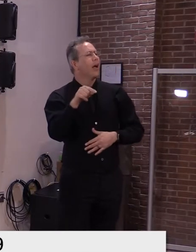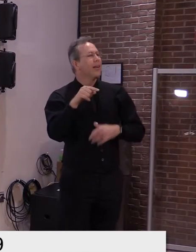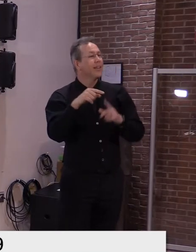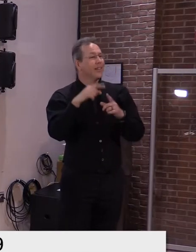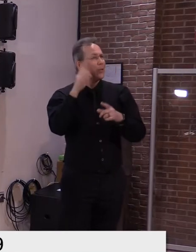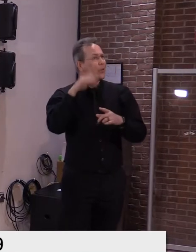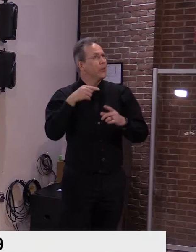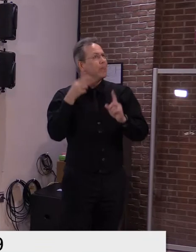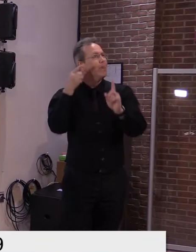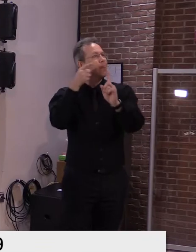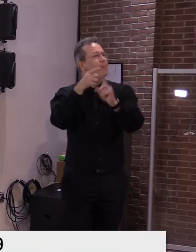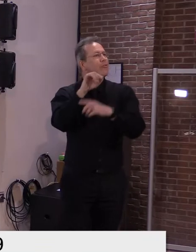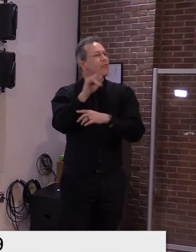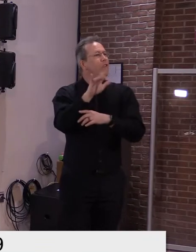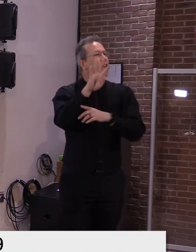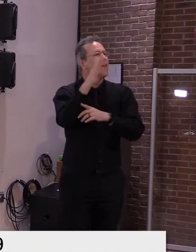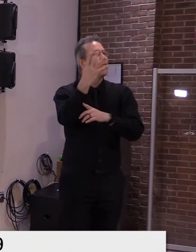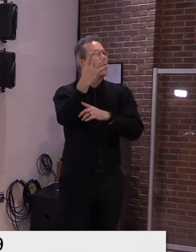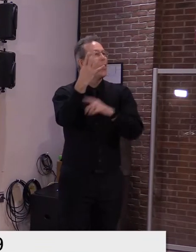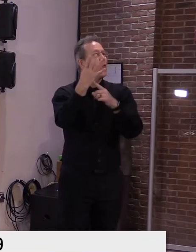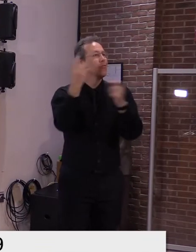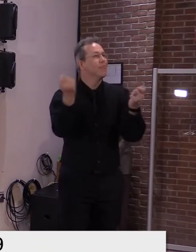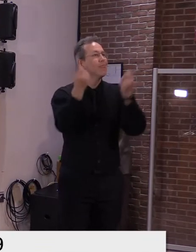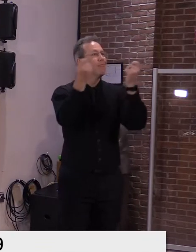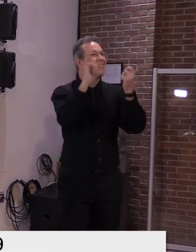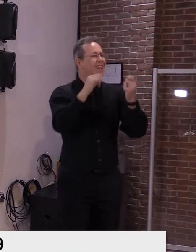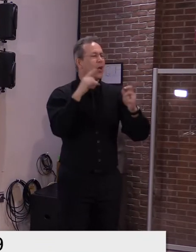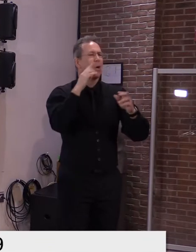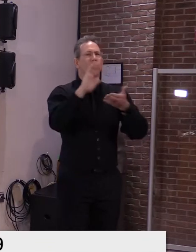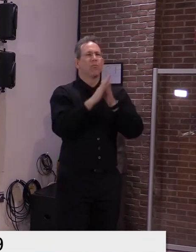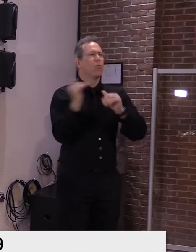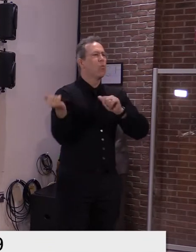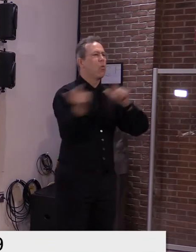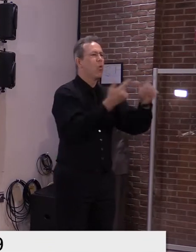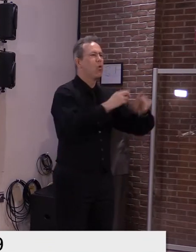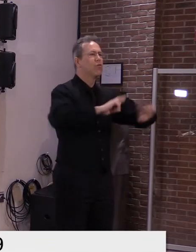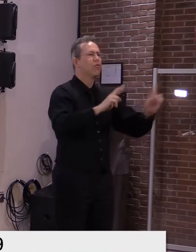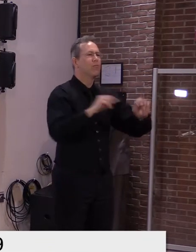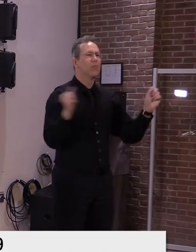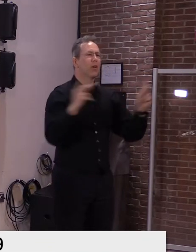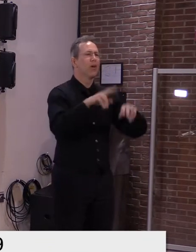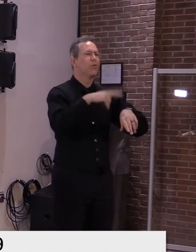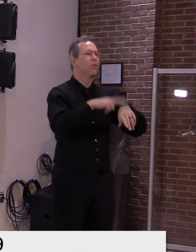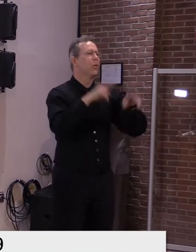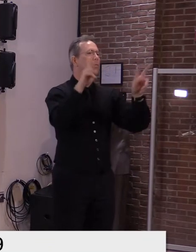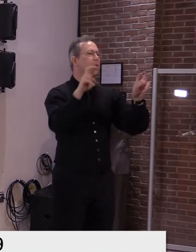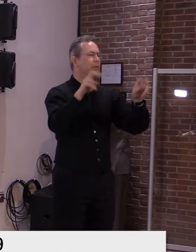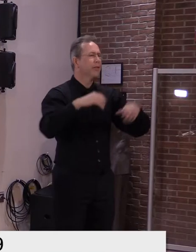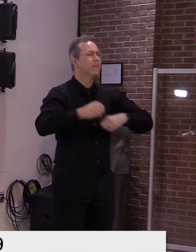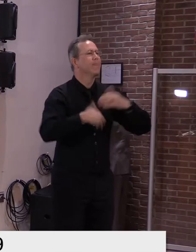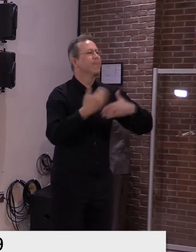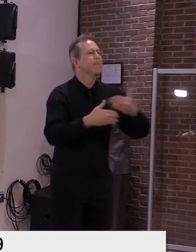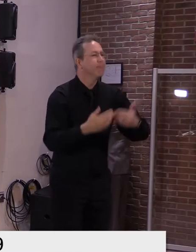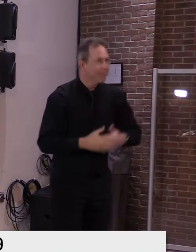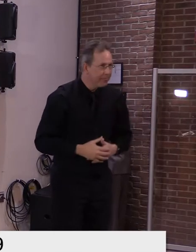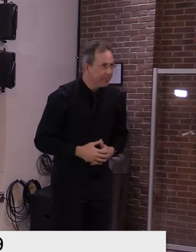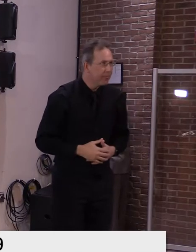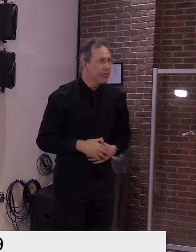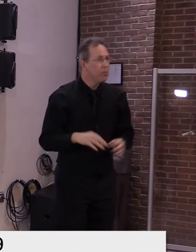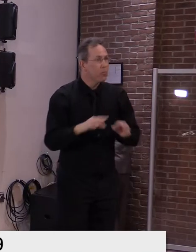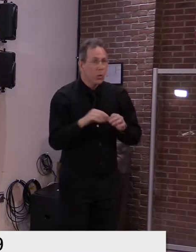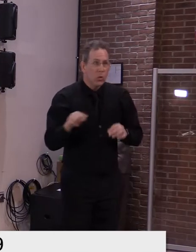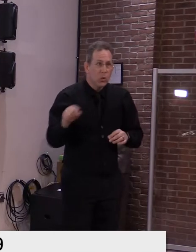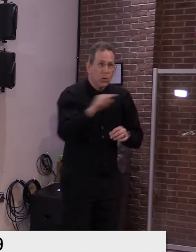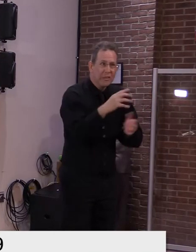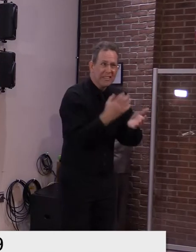when things will look and feel much more normal. It's important to remember the focus of our vaccination strategy has been to